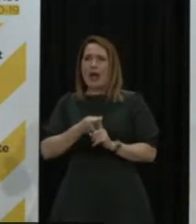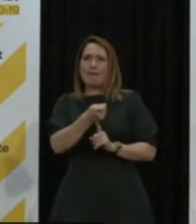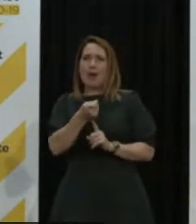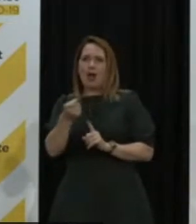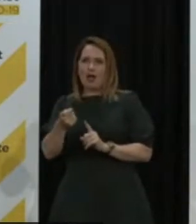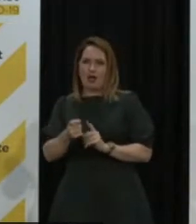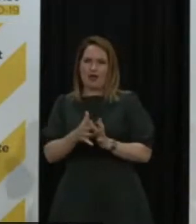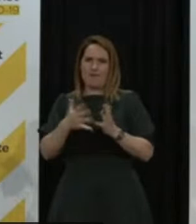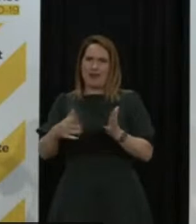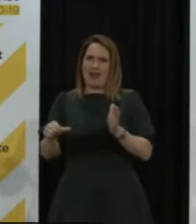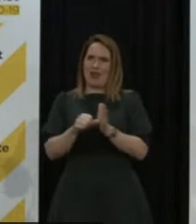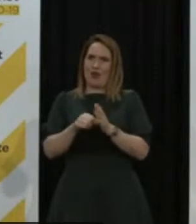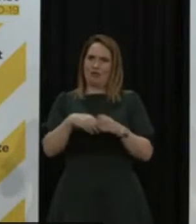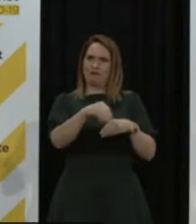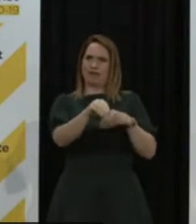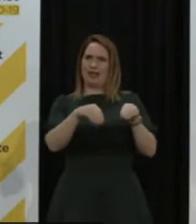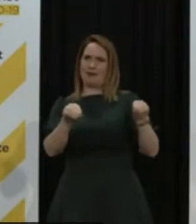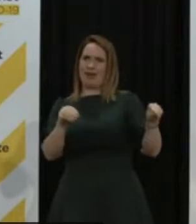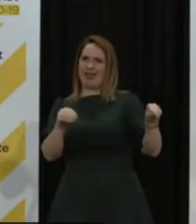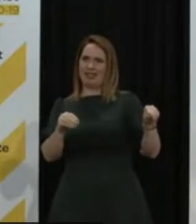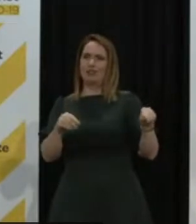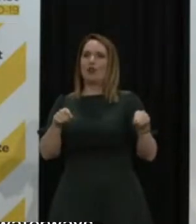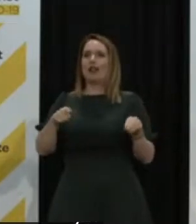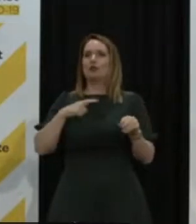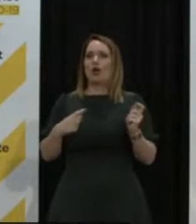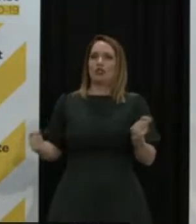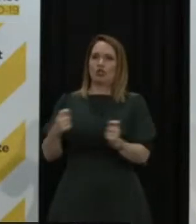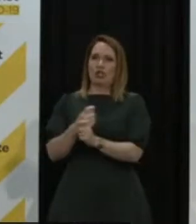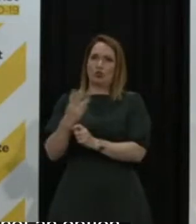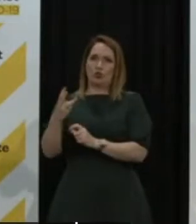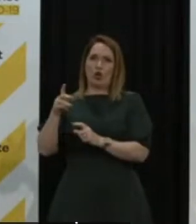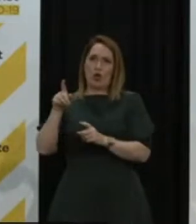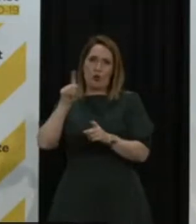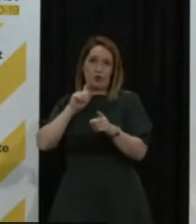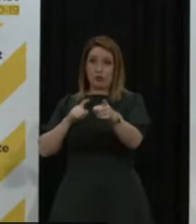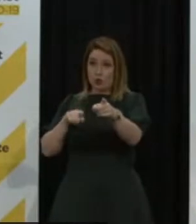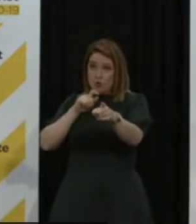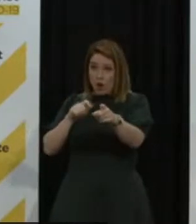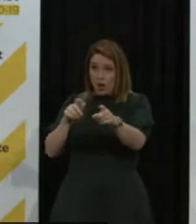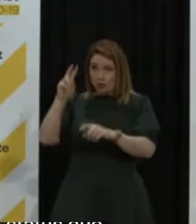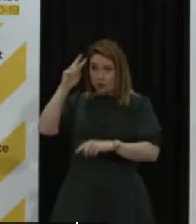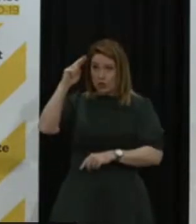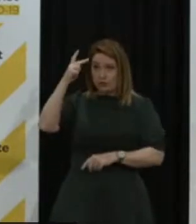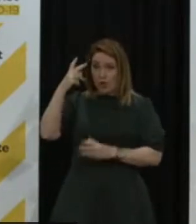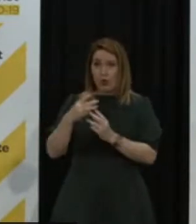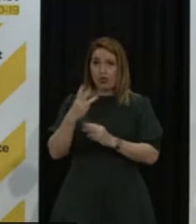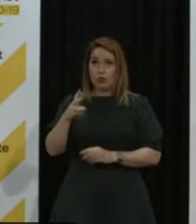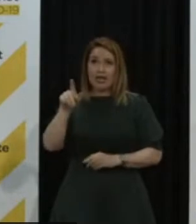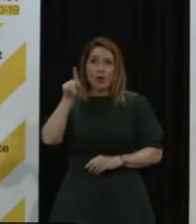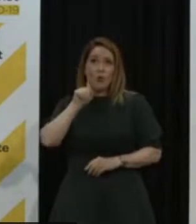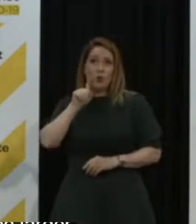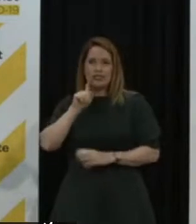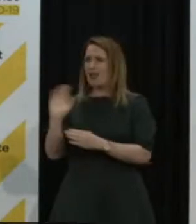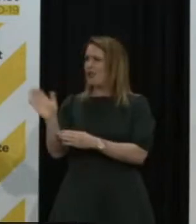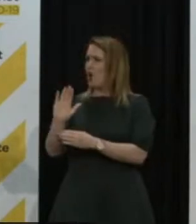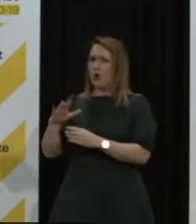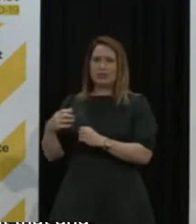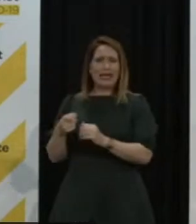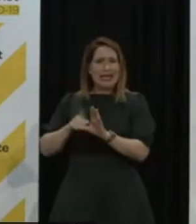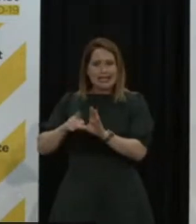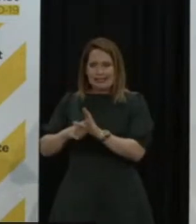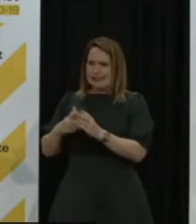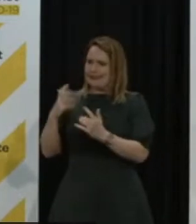bills. We don't want that. That is what Three Waters is all about. Did you ever back down on Three Waters? No, we didn't take these decisions lightly. They've taken years of